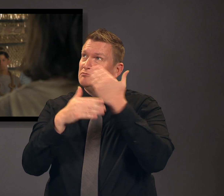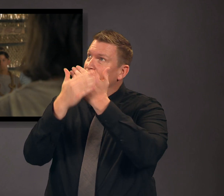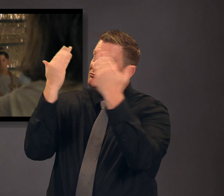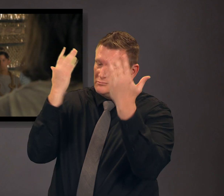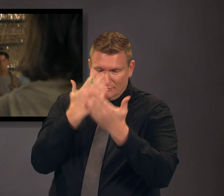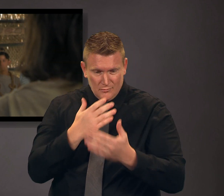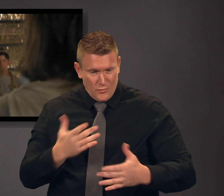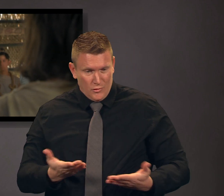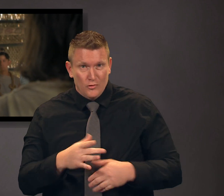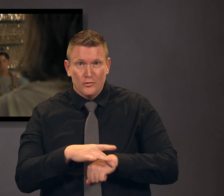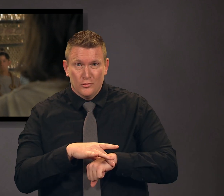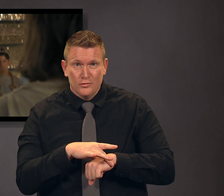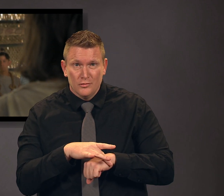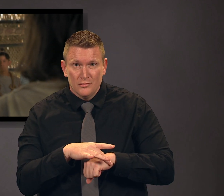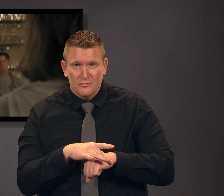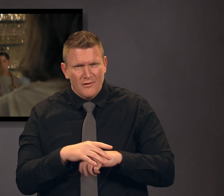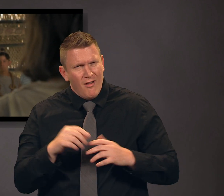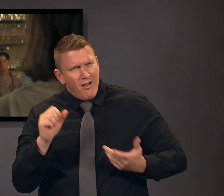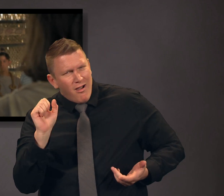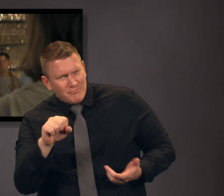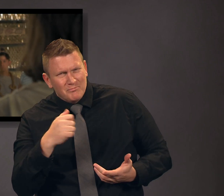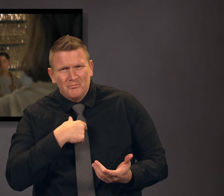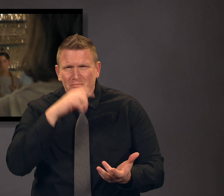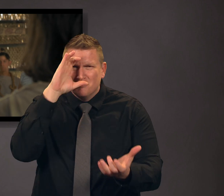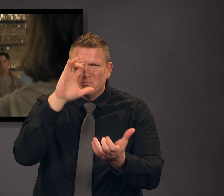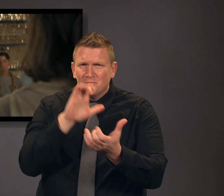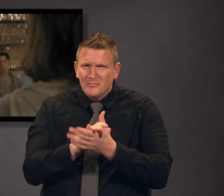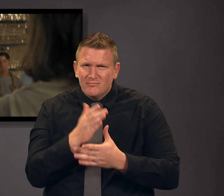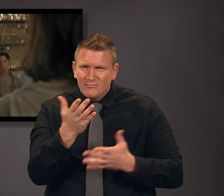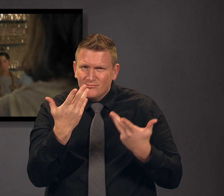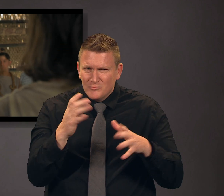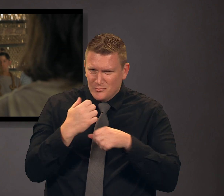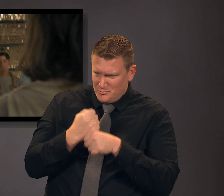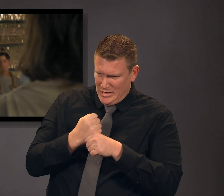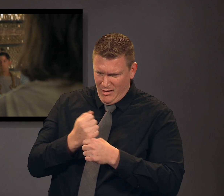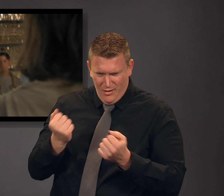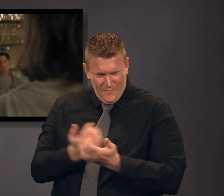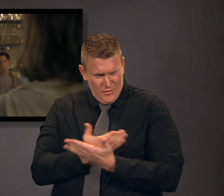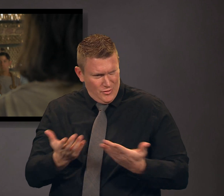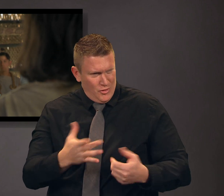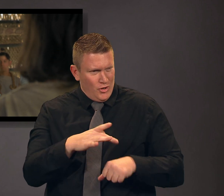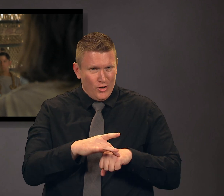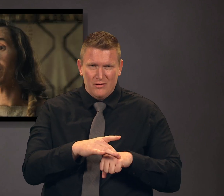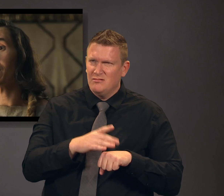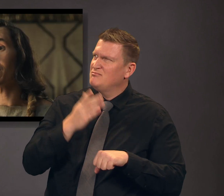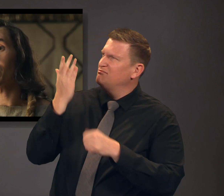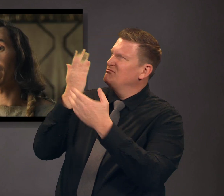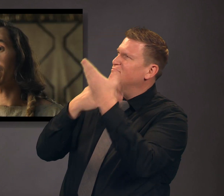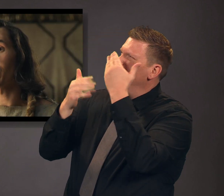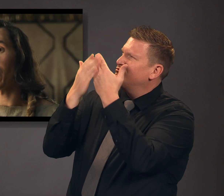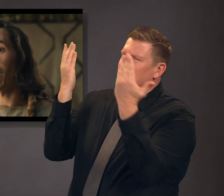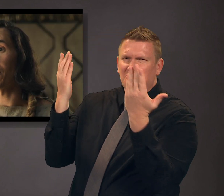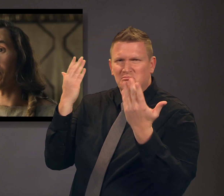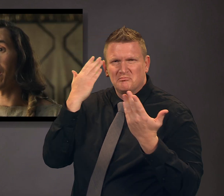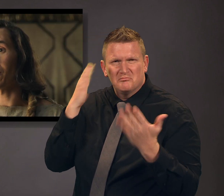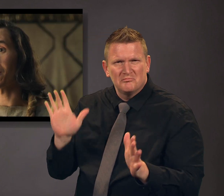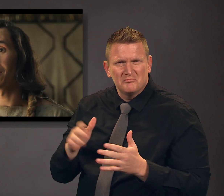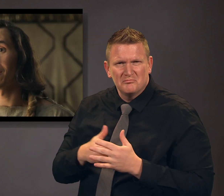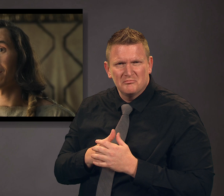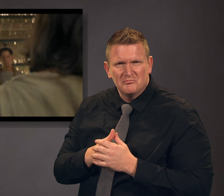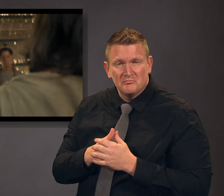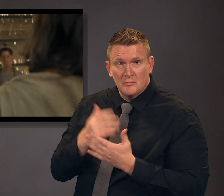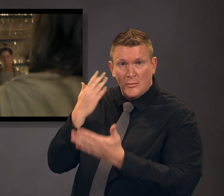Yea, I believe that he created all things which are in the earth. But I do not know the heavens. The heavens is a place where God